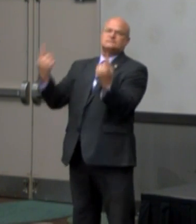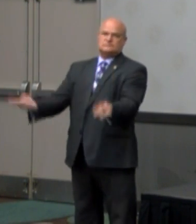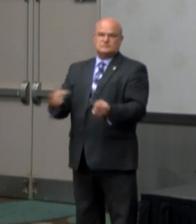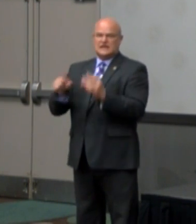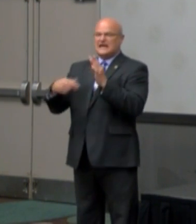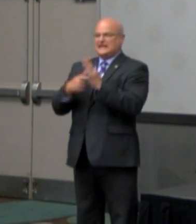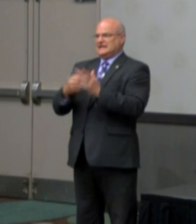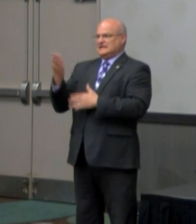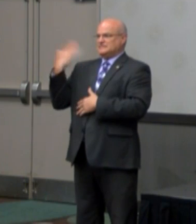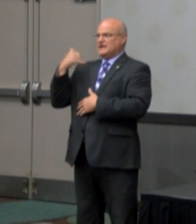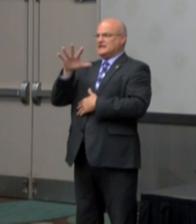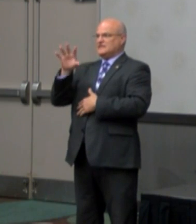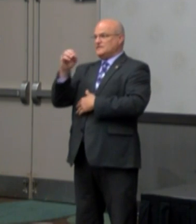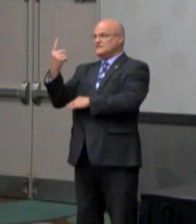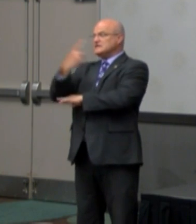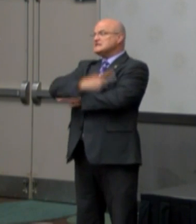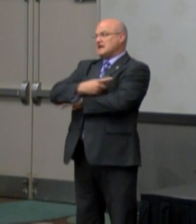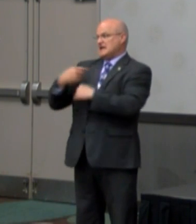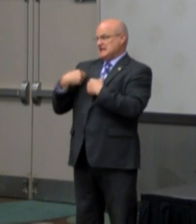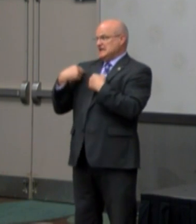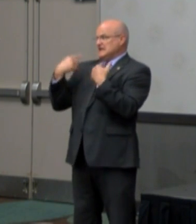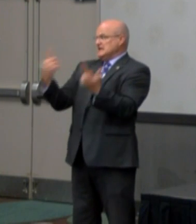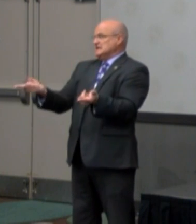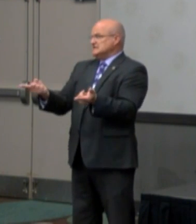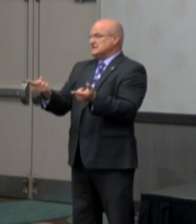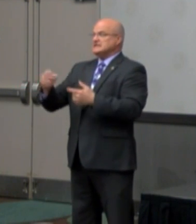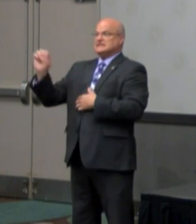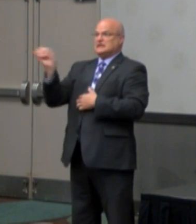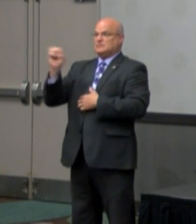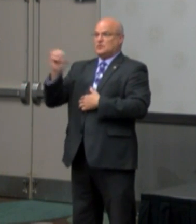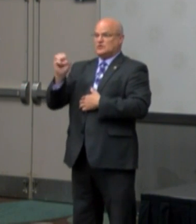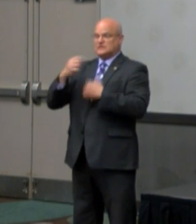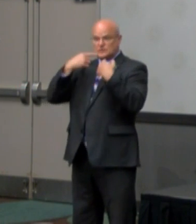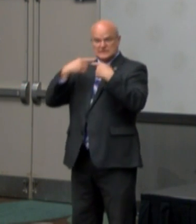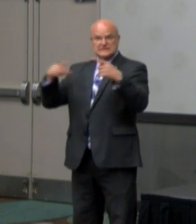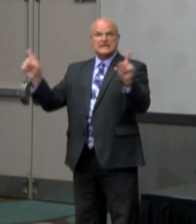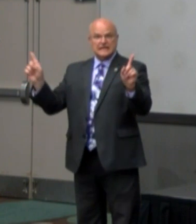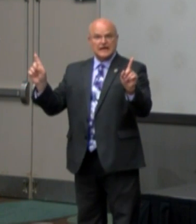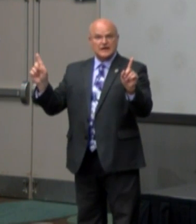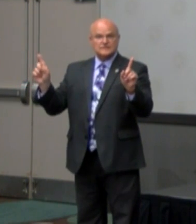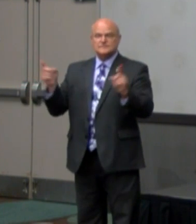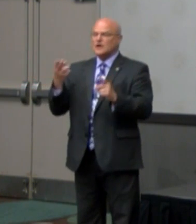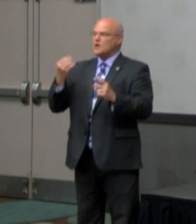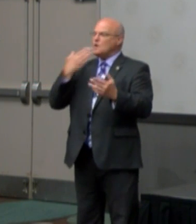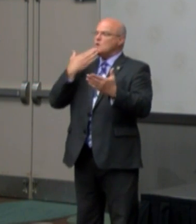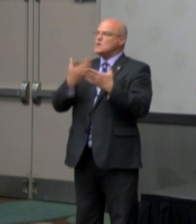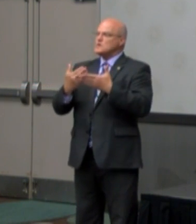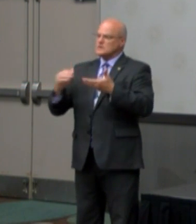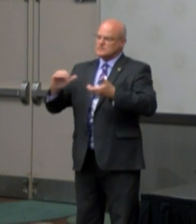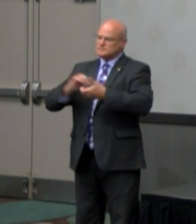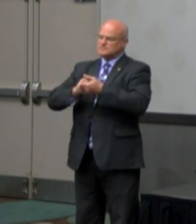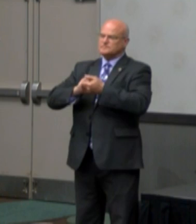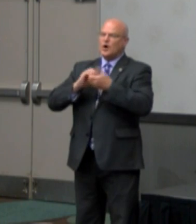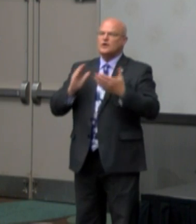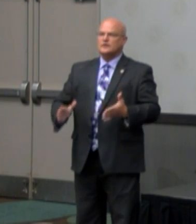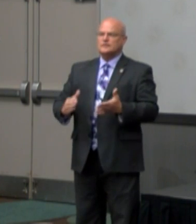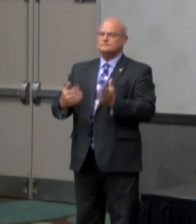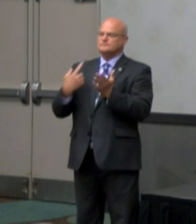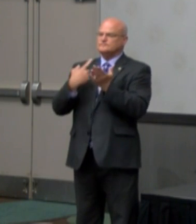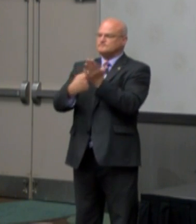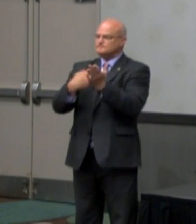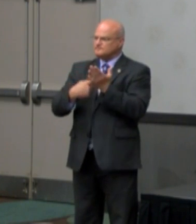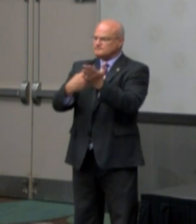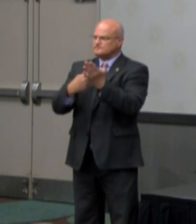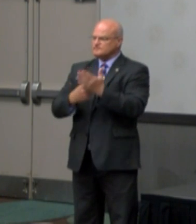this last 50 days since the emergency was declared. He's been a good partner. We've talked